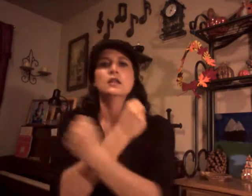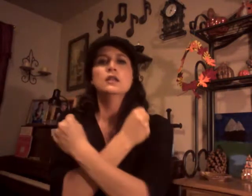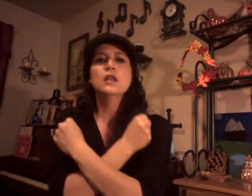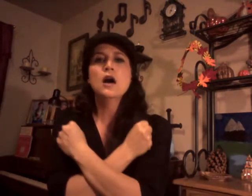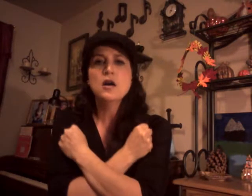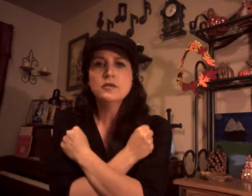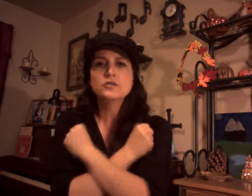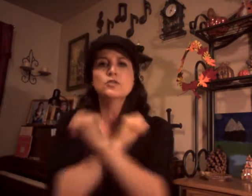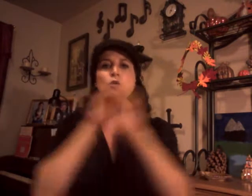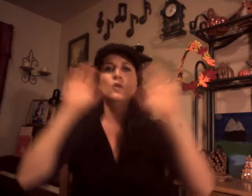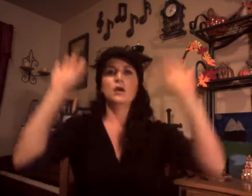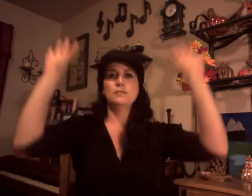Love so